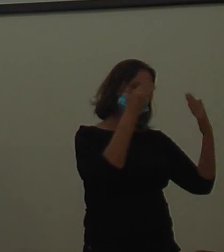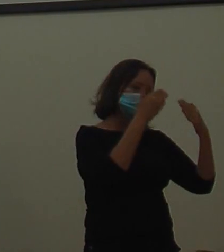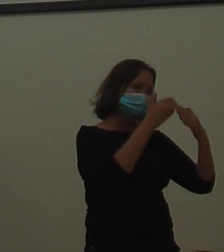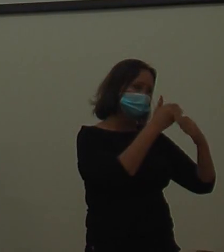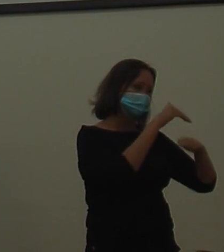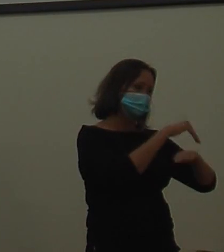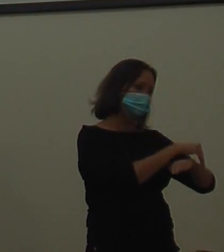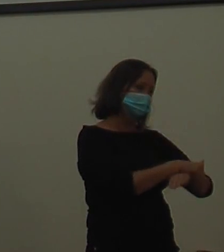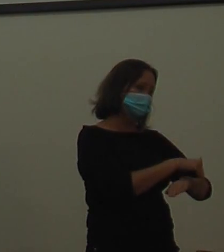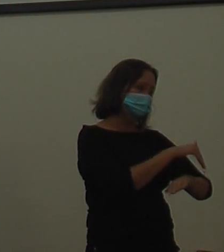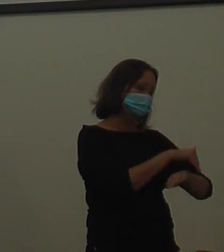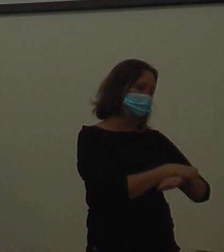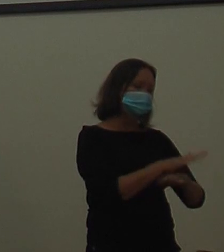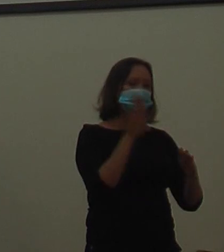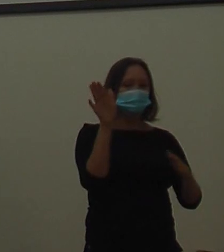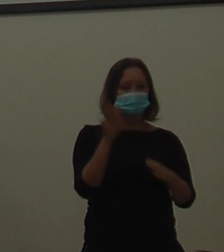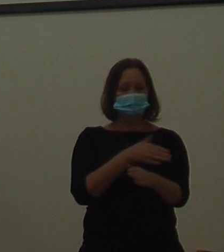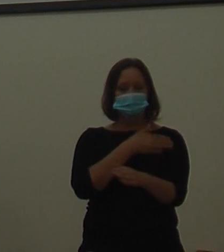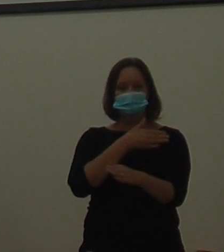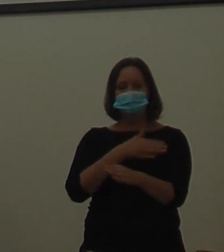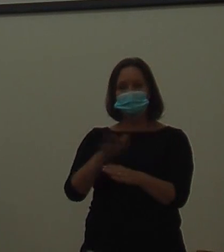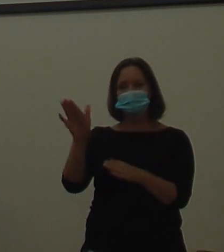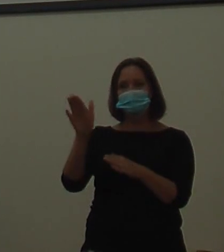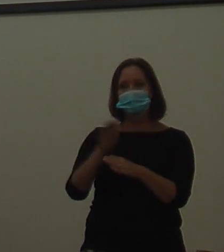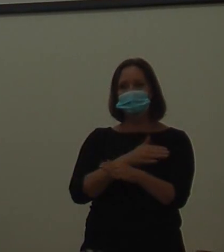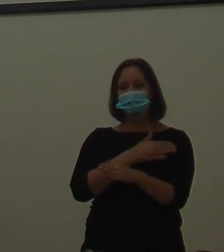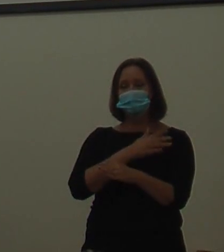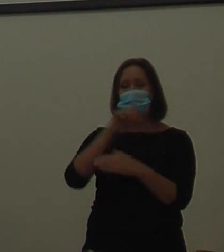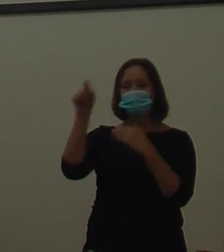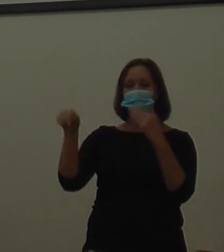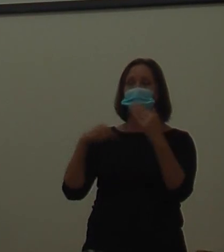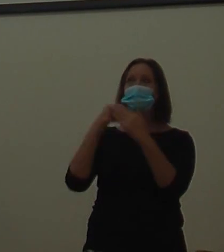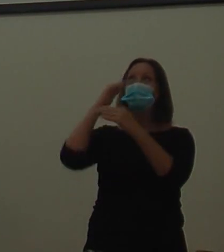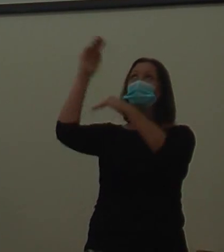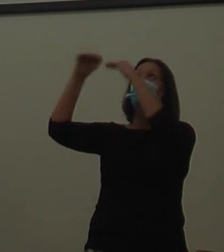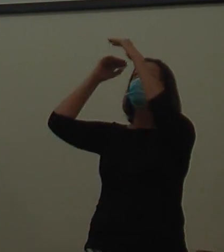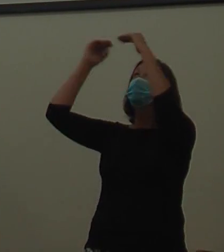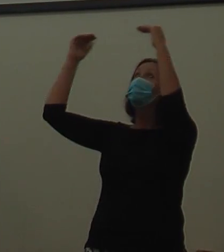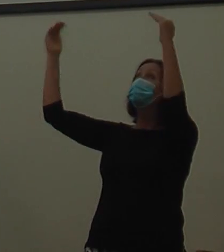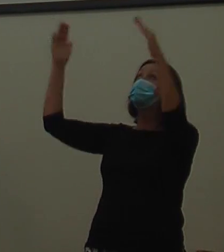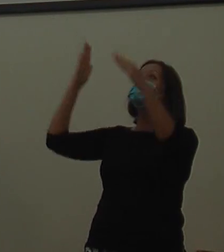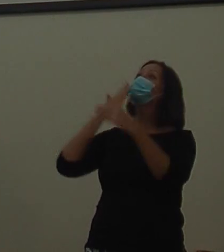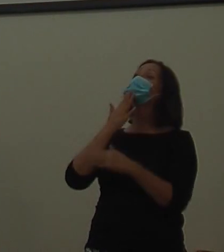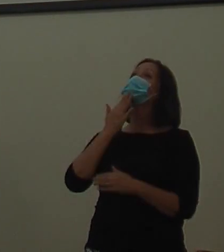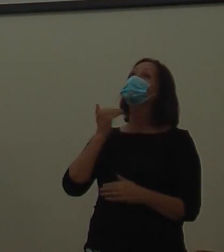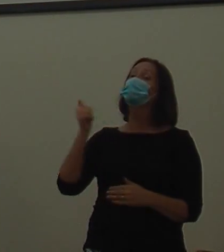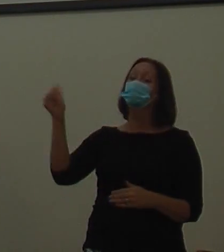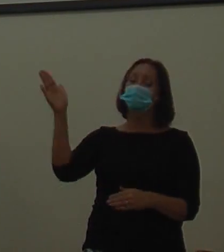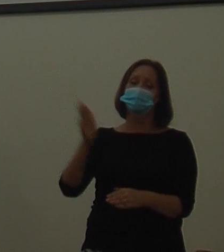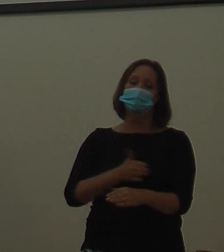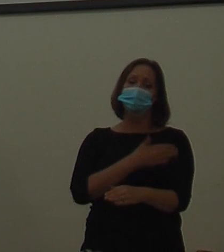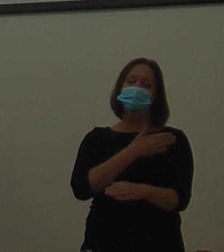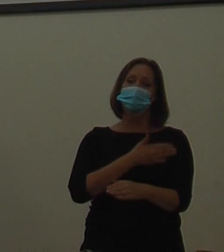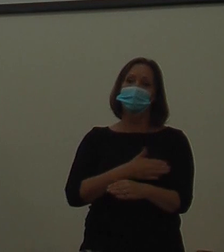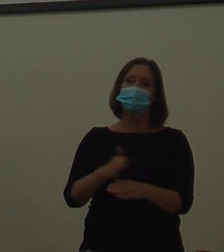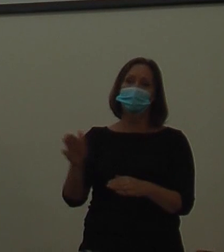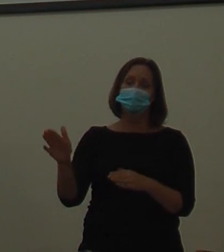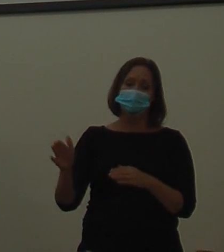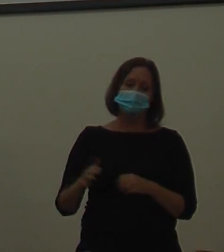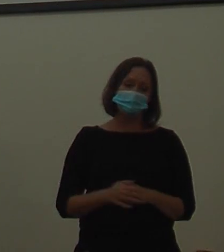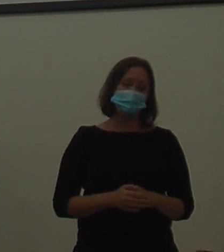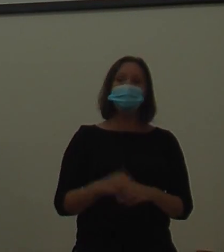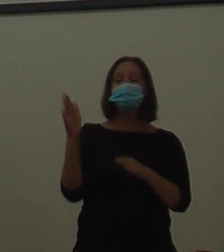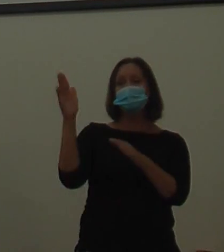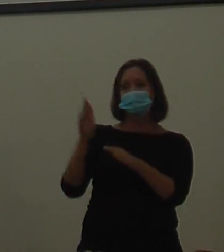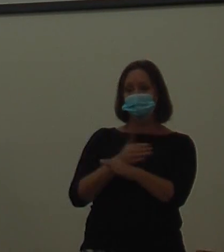evening fall. Sing to me of heaven's sweetest song of all.